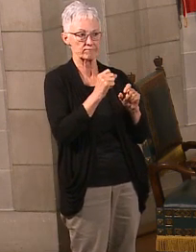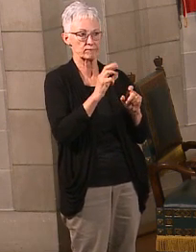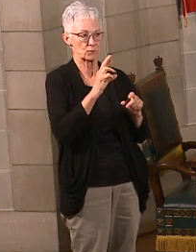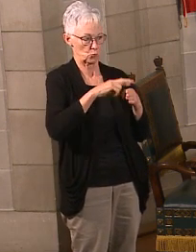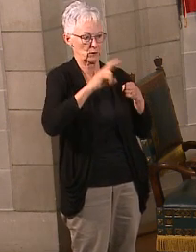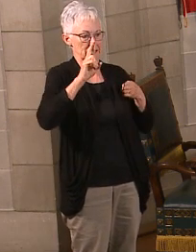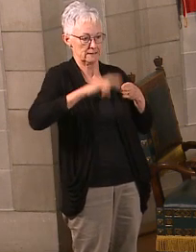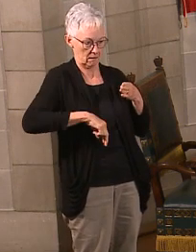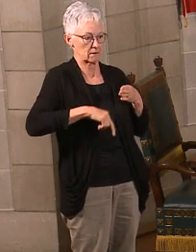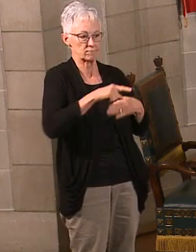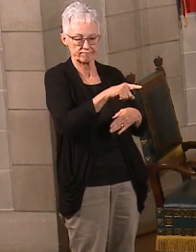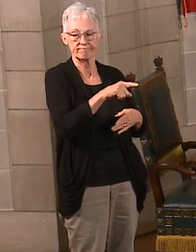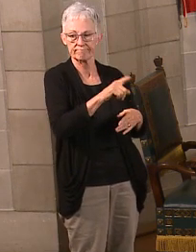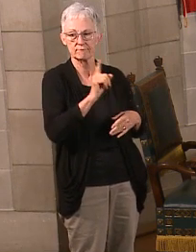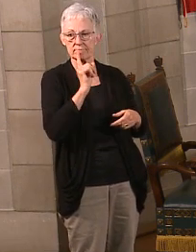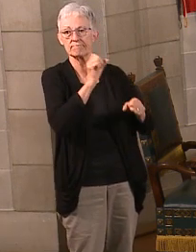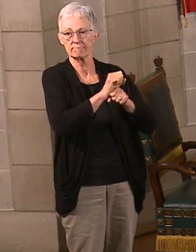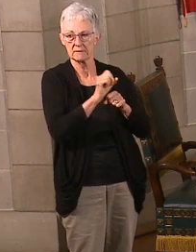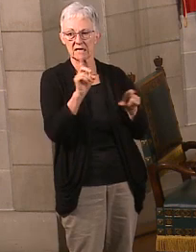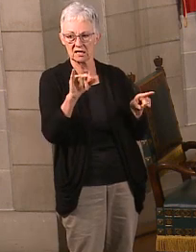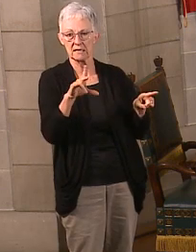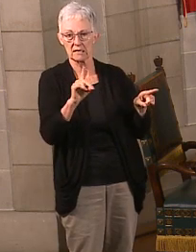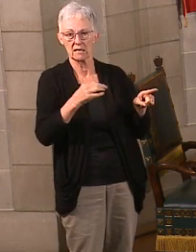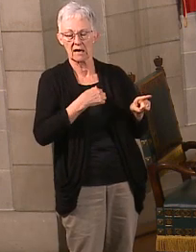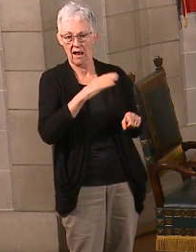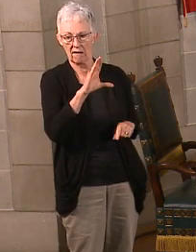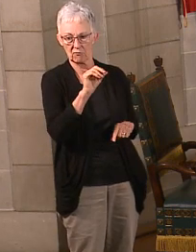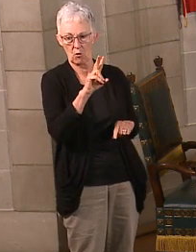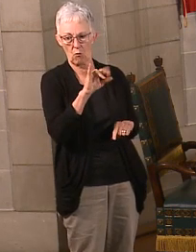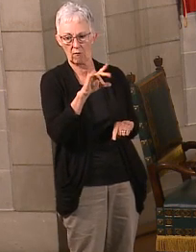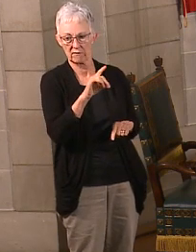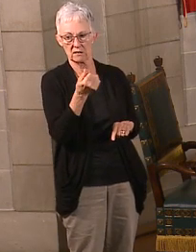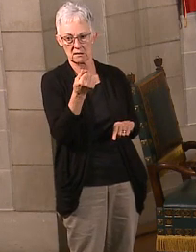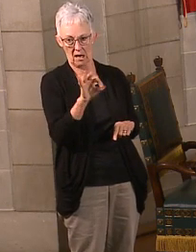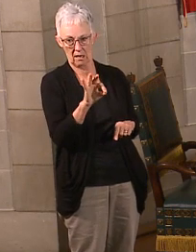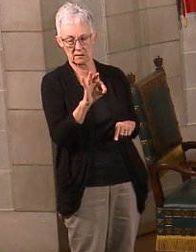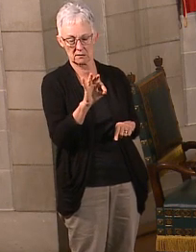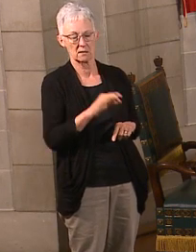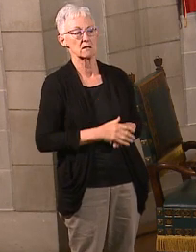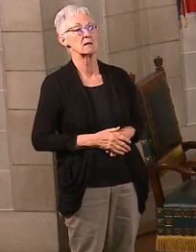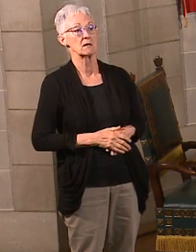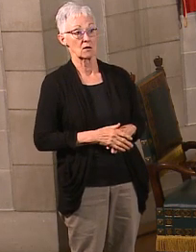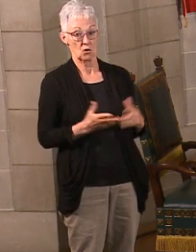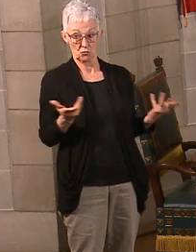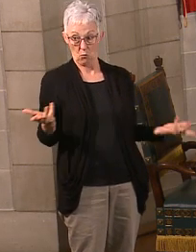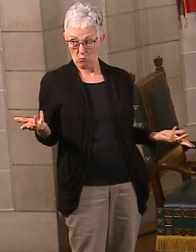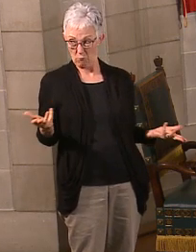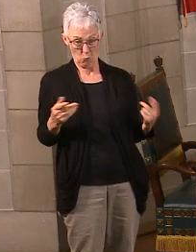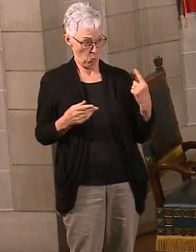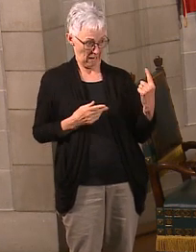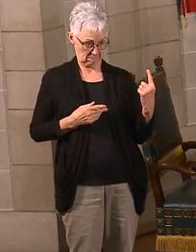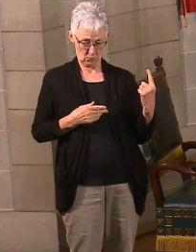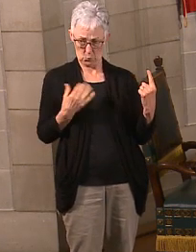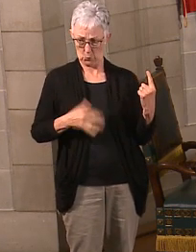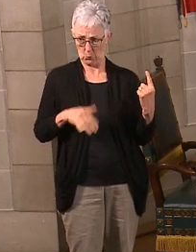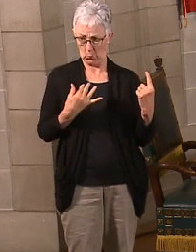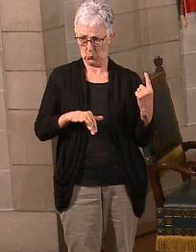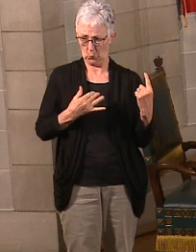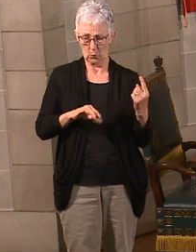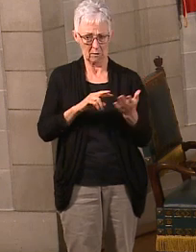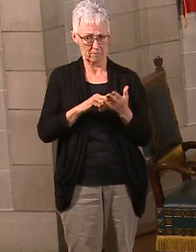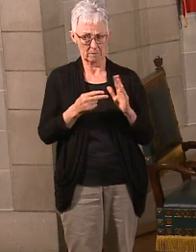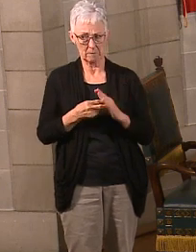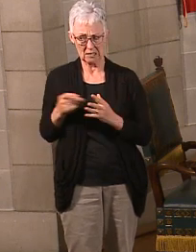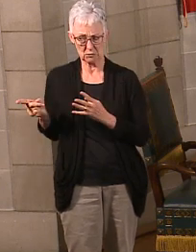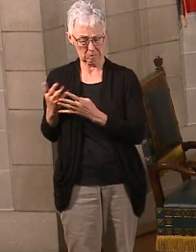for 15 days. I think this speaks to the precautions that we implemented early on and the focus the agency has placed on